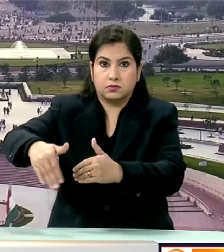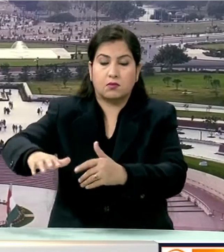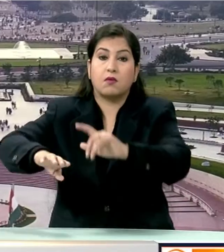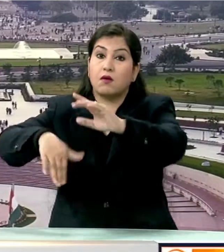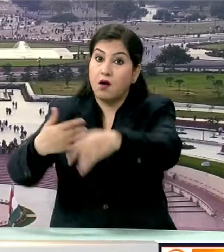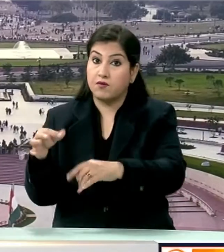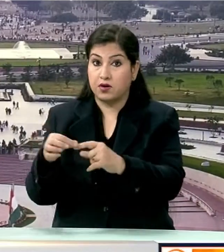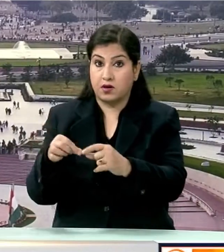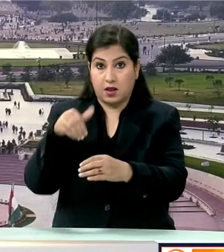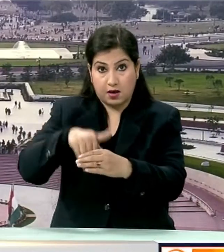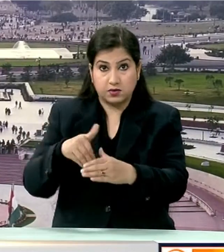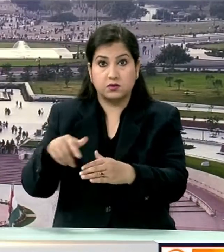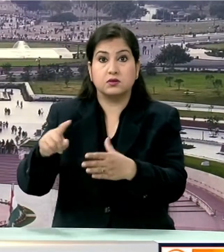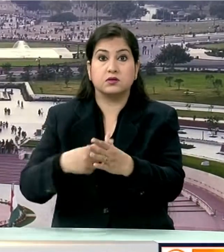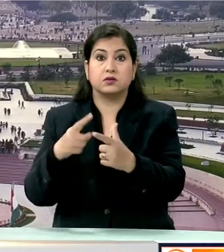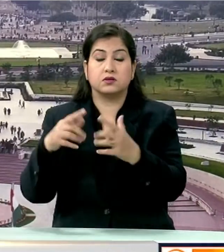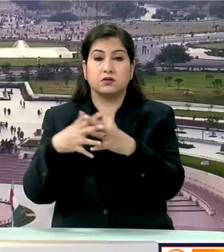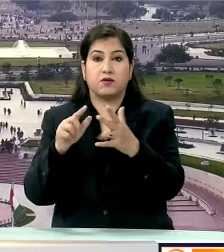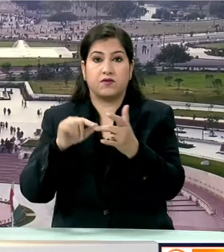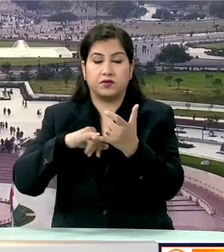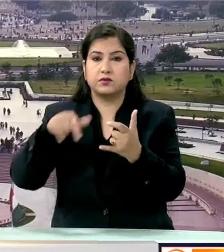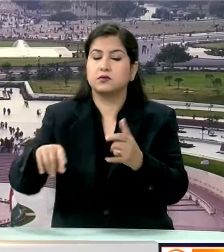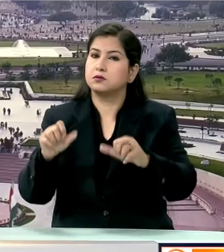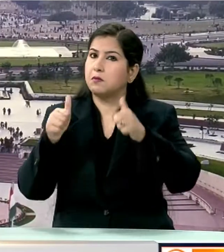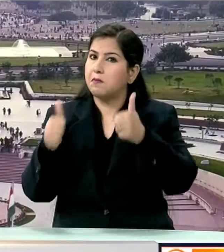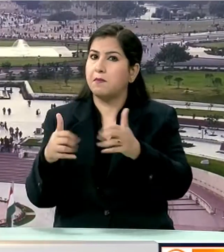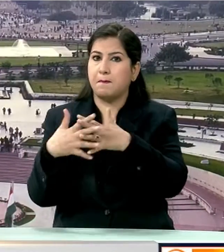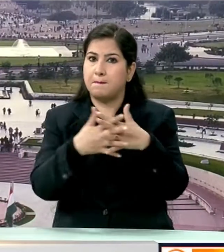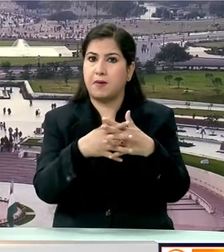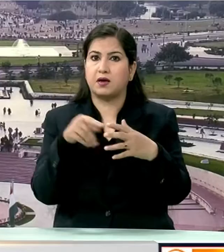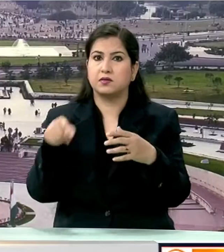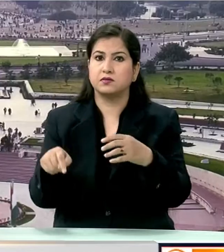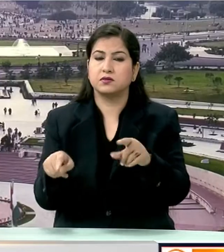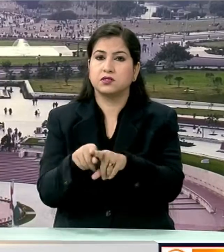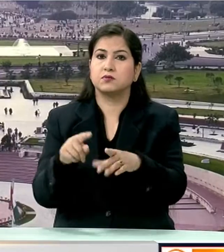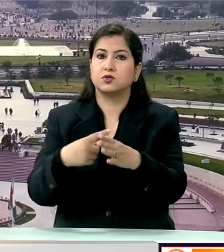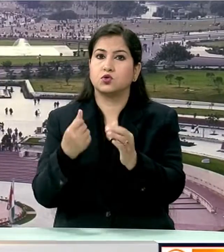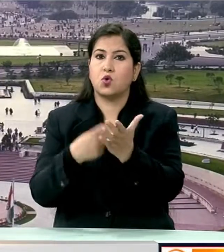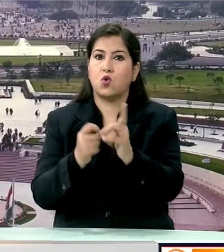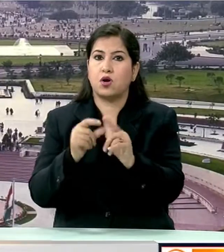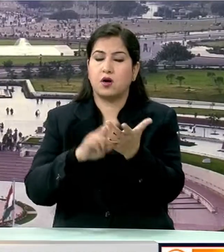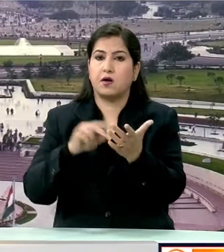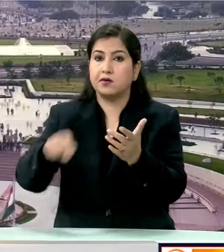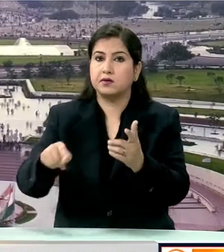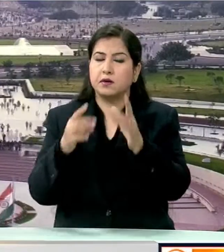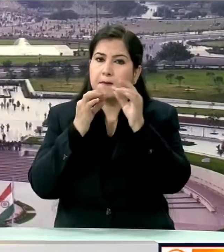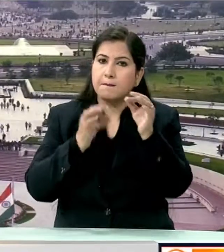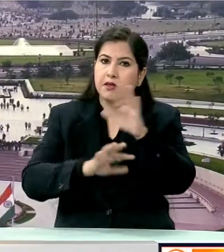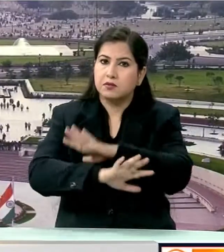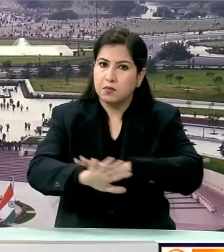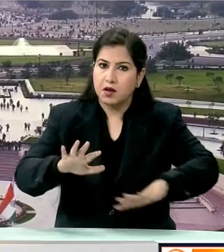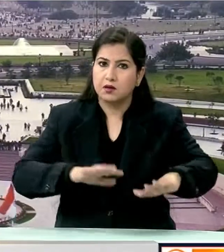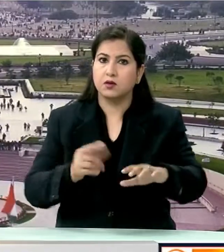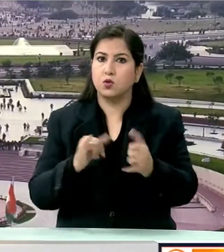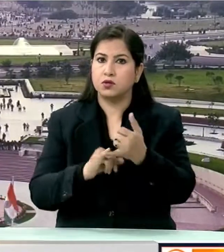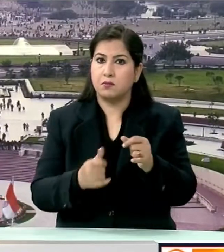after the election, Jewish settlements in the occupied West Bank and the region's Jordan Valley, under a peace plan presented by